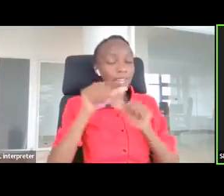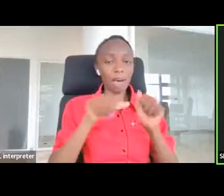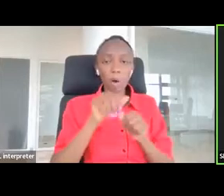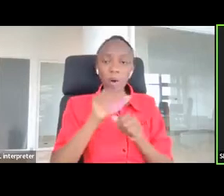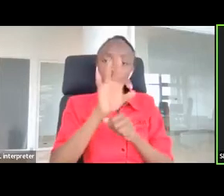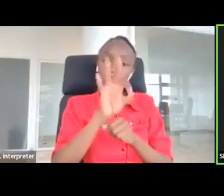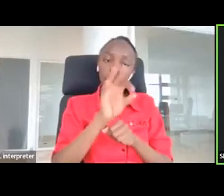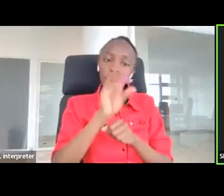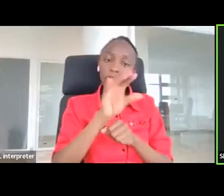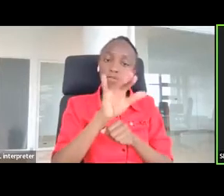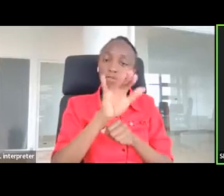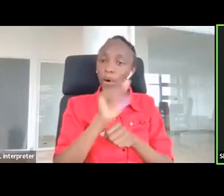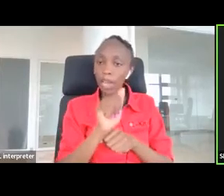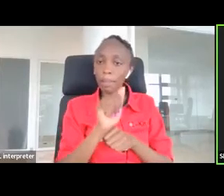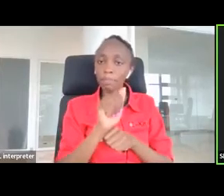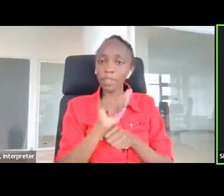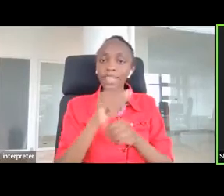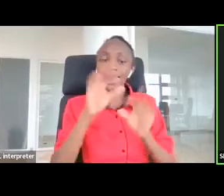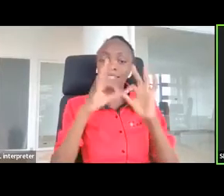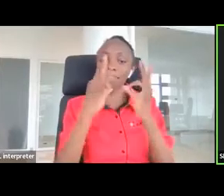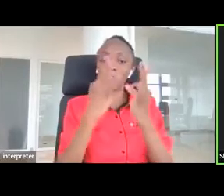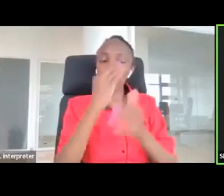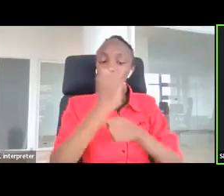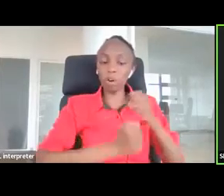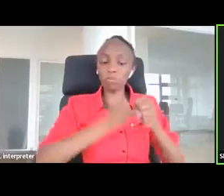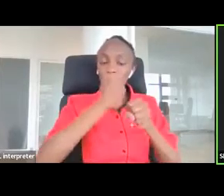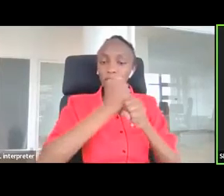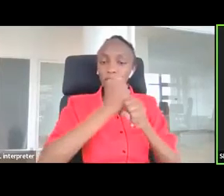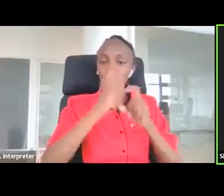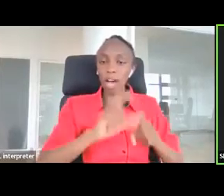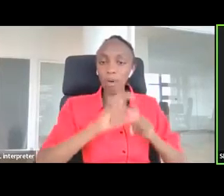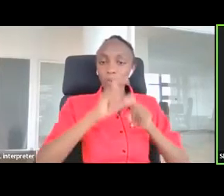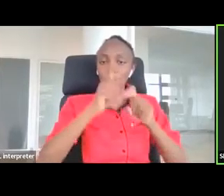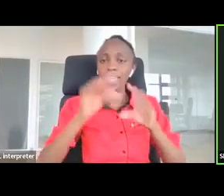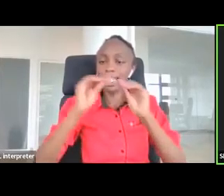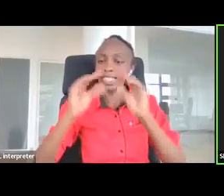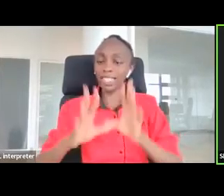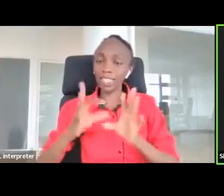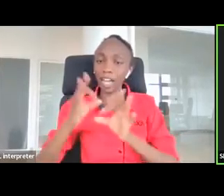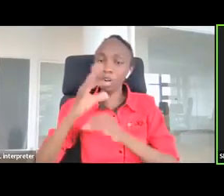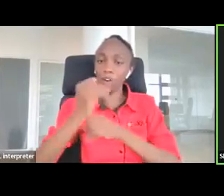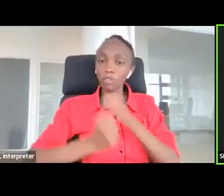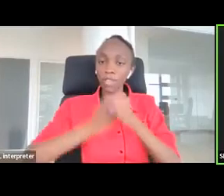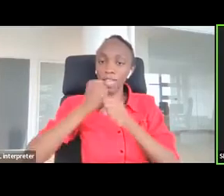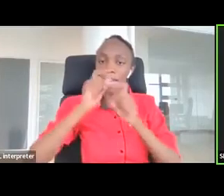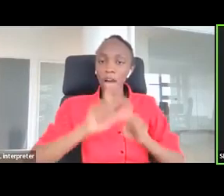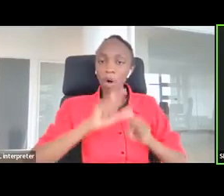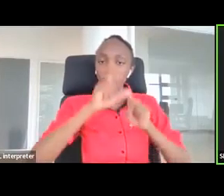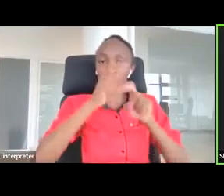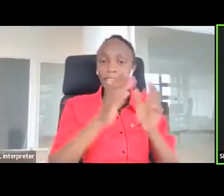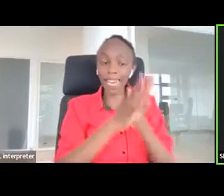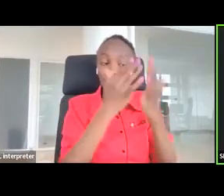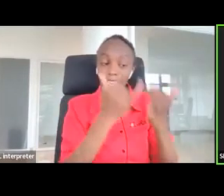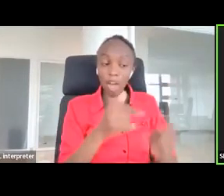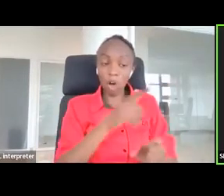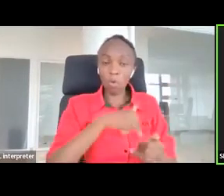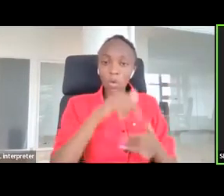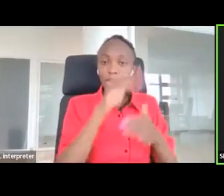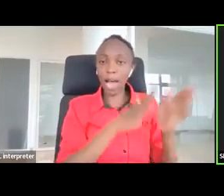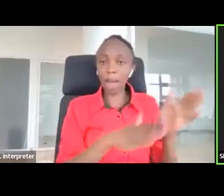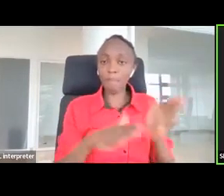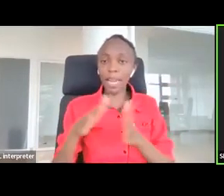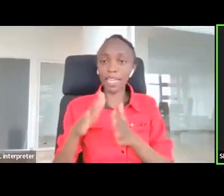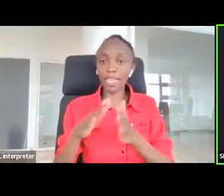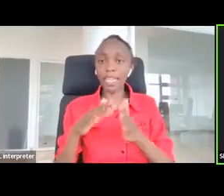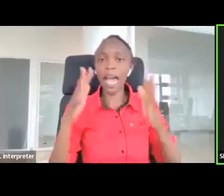have had the Parent of the Year Awards, Teacher of the Year Awards, and now we are even planning to do a very